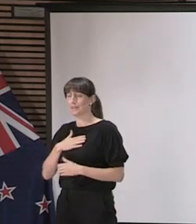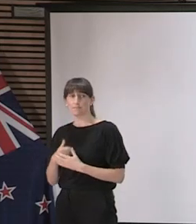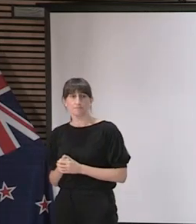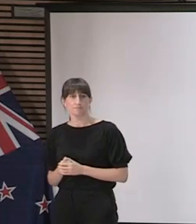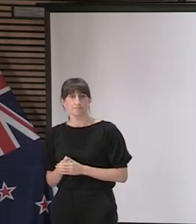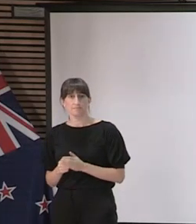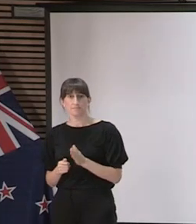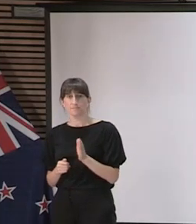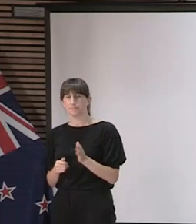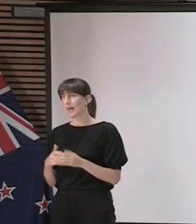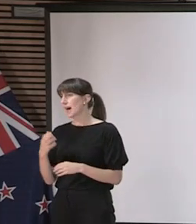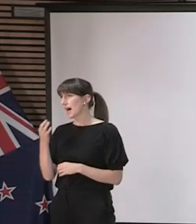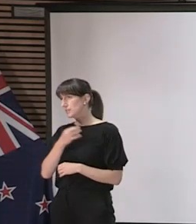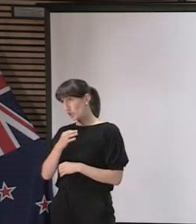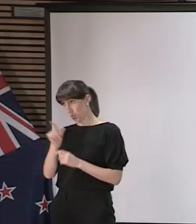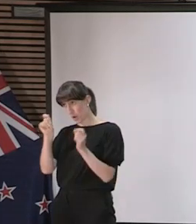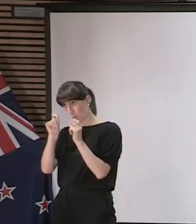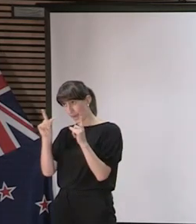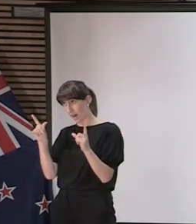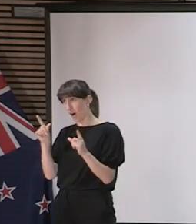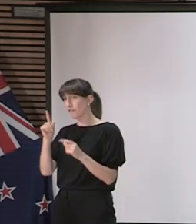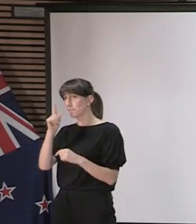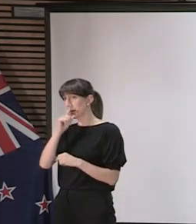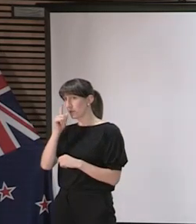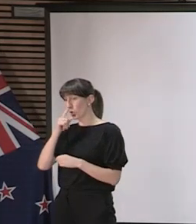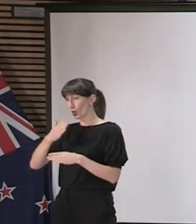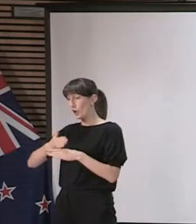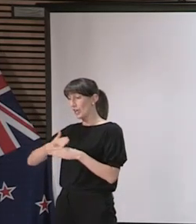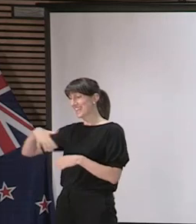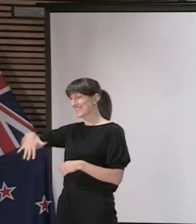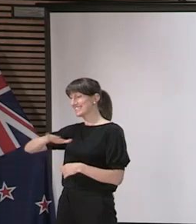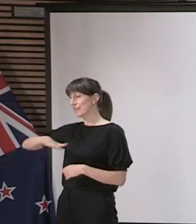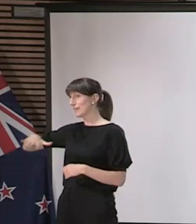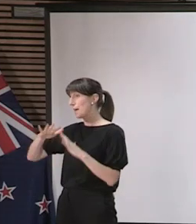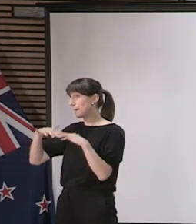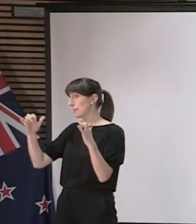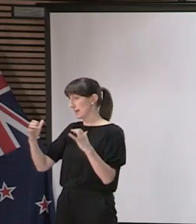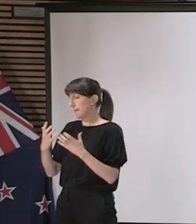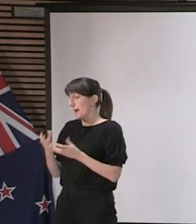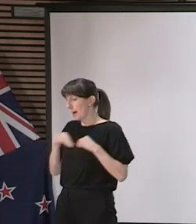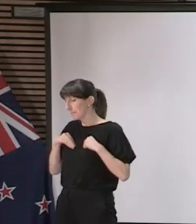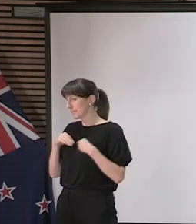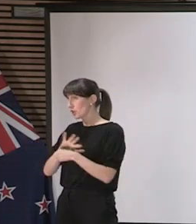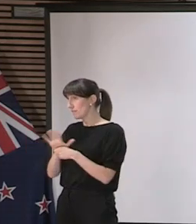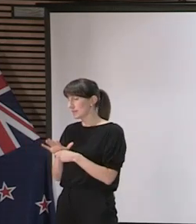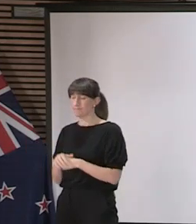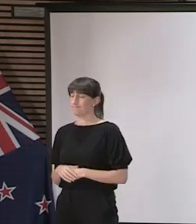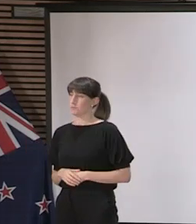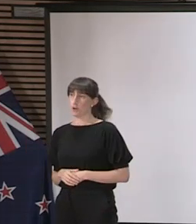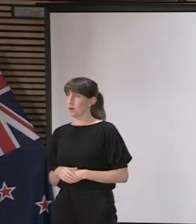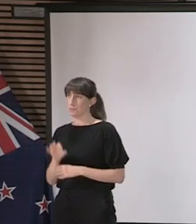any people that have caught COVID-19 who have worked in the parliamentary precinct? No, I'm not. It's been hard enough to convince our